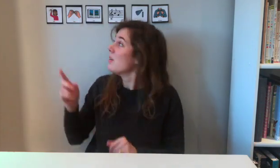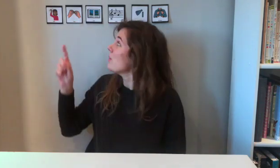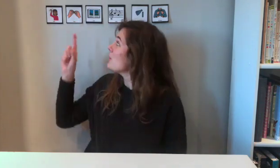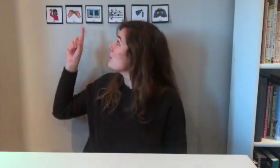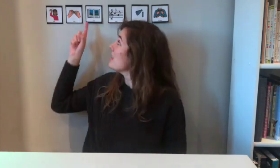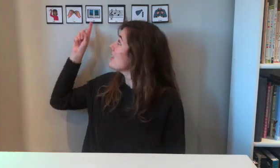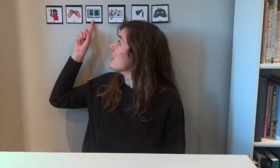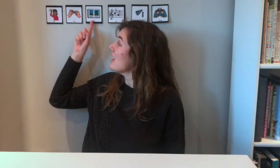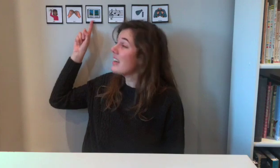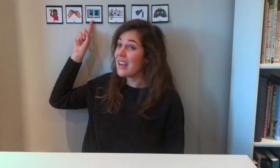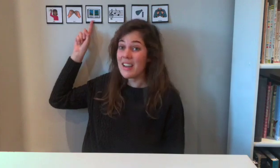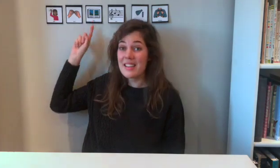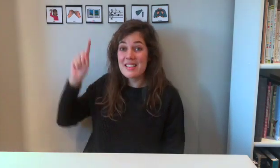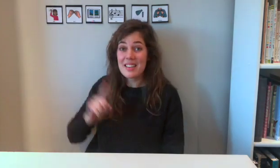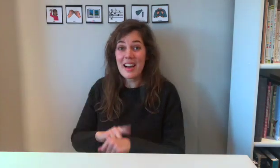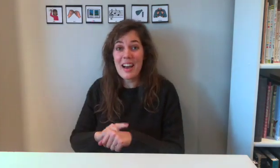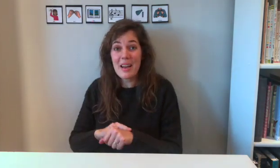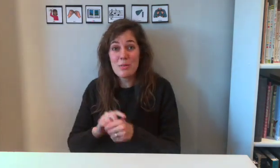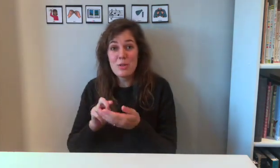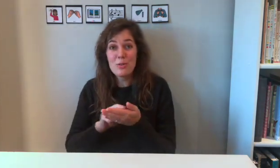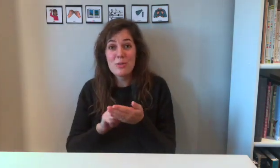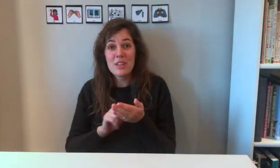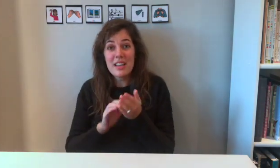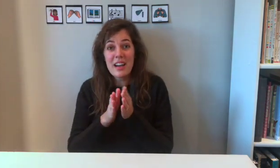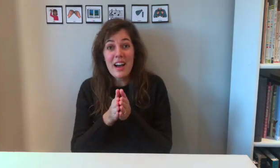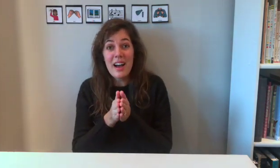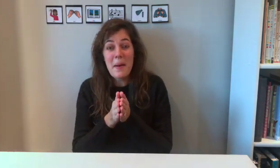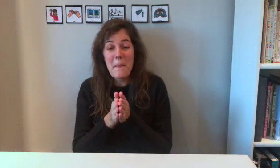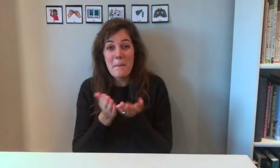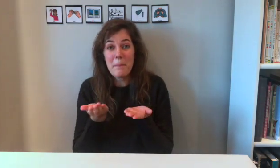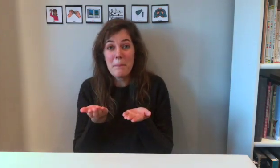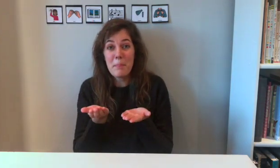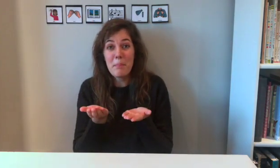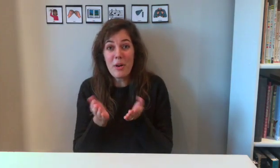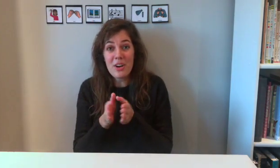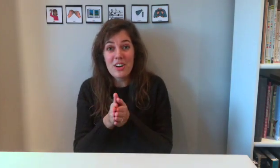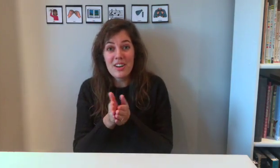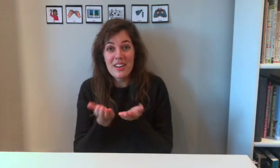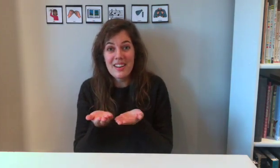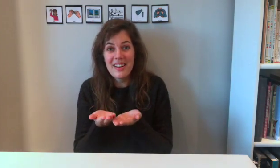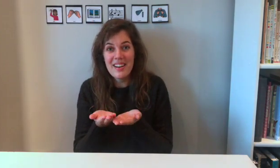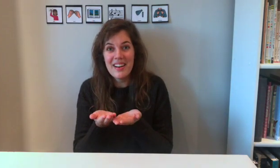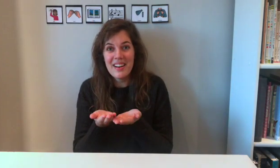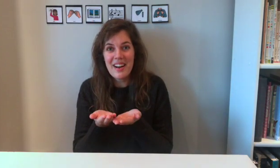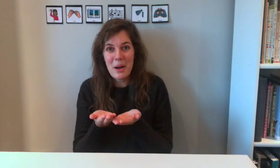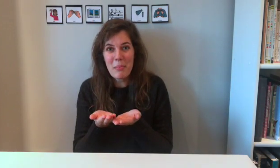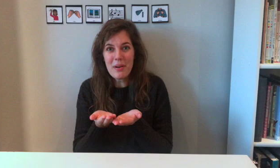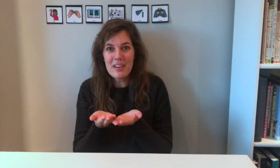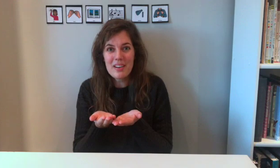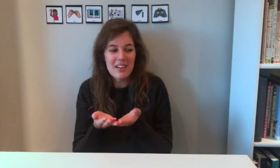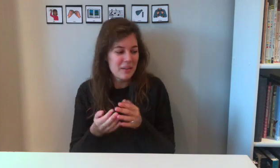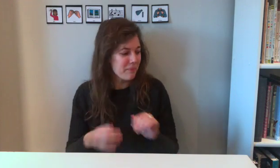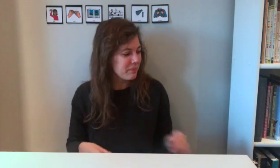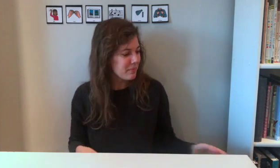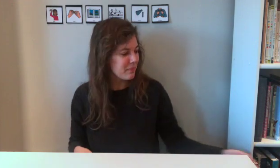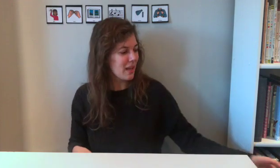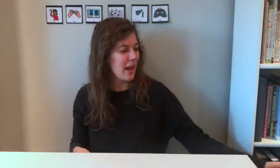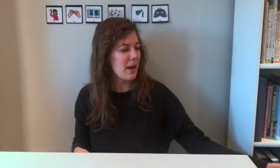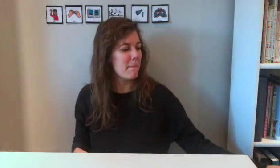which means it's time to read a book. A book. And